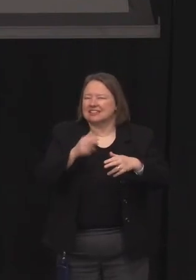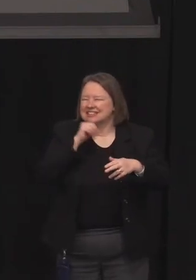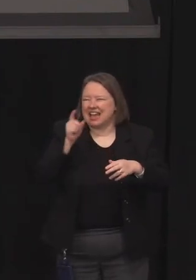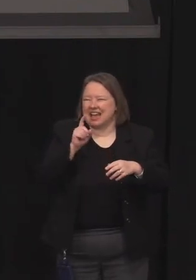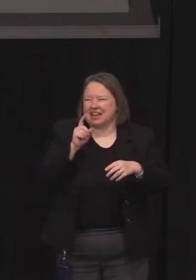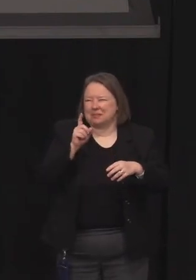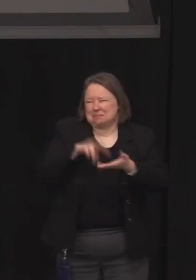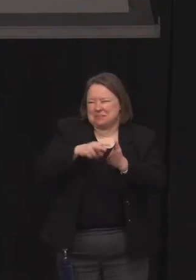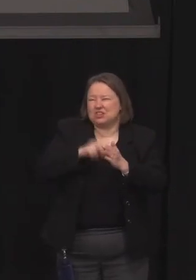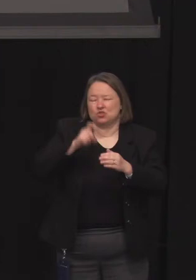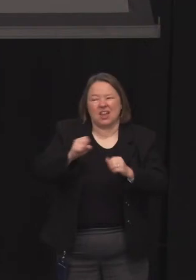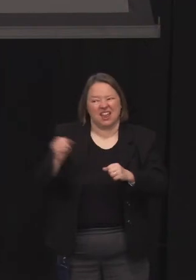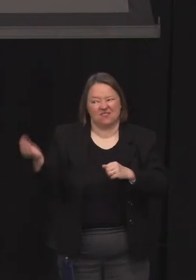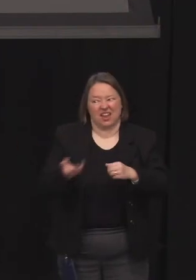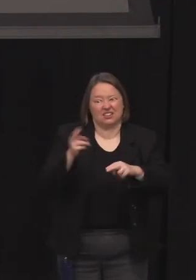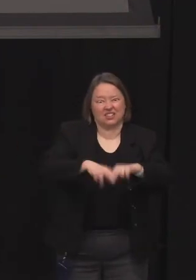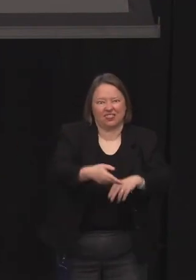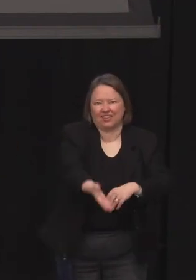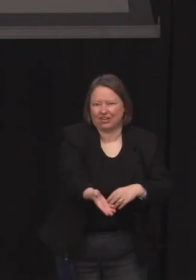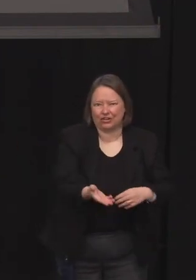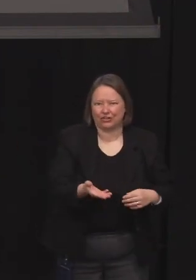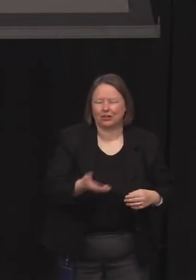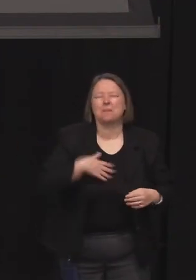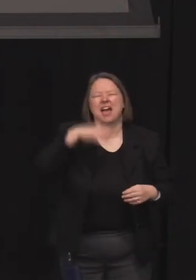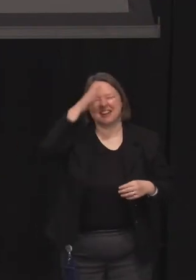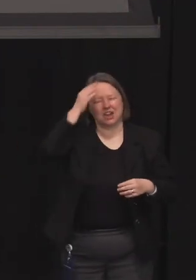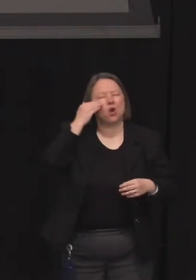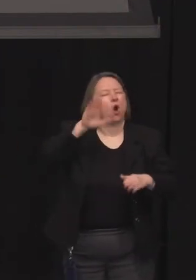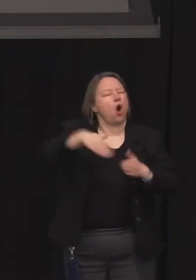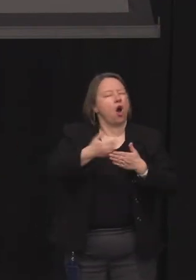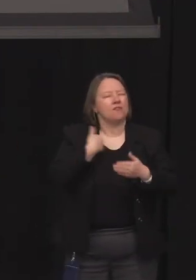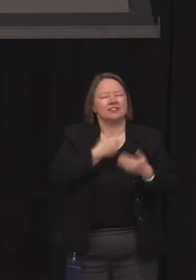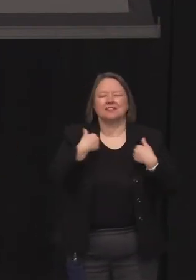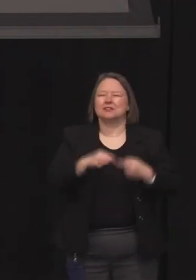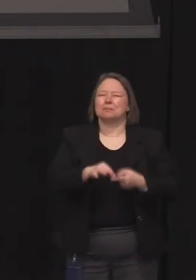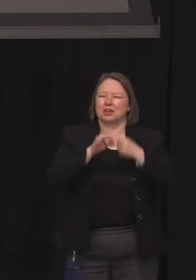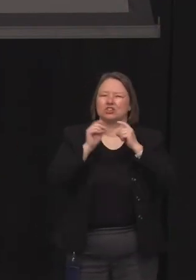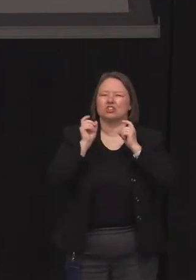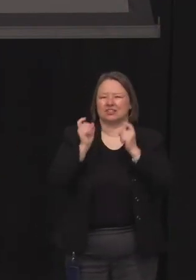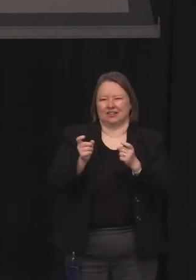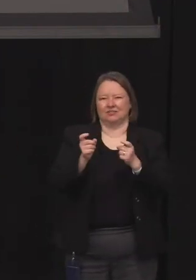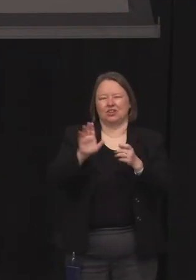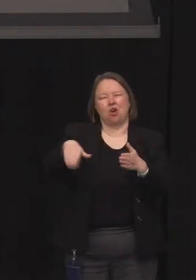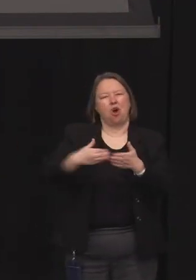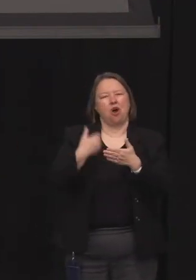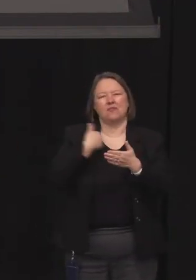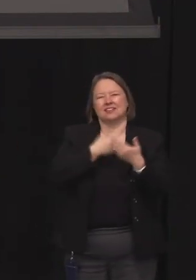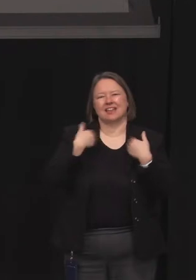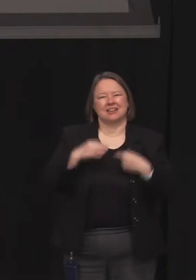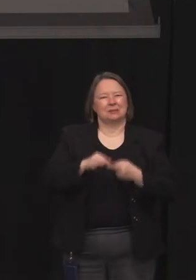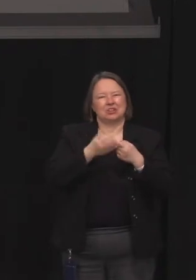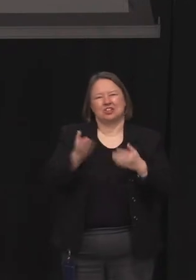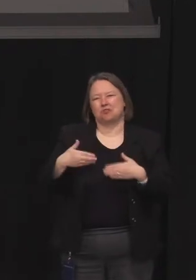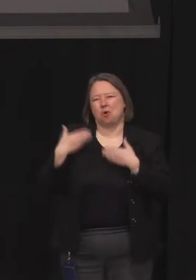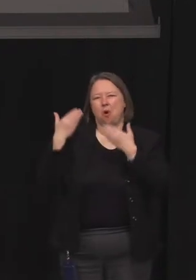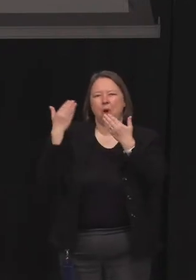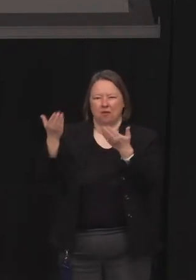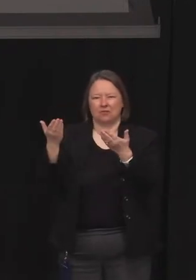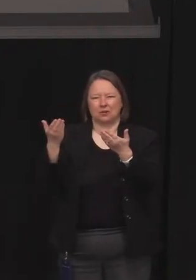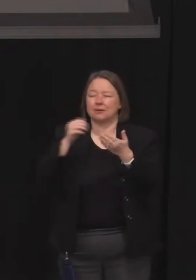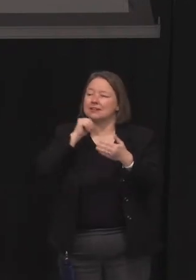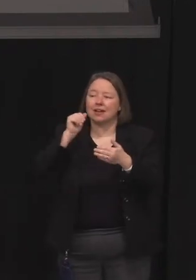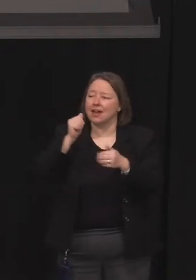an open invitation. My dad knew that each of us has special gifts. Each of us has something to offer, but